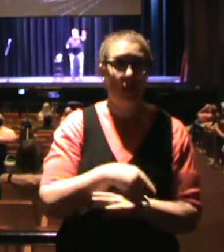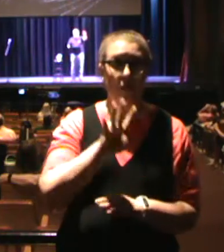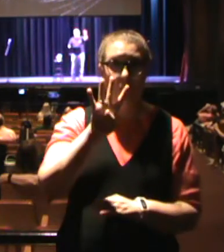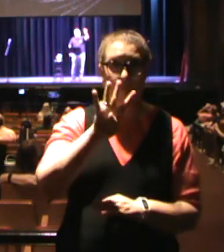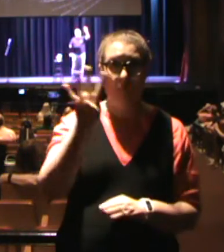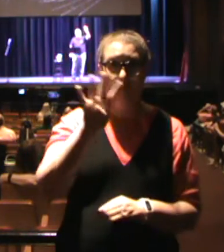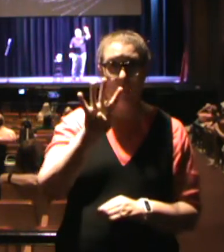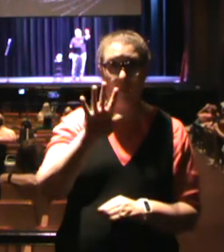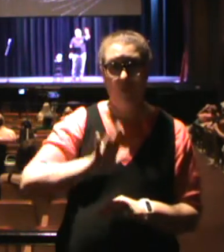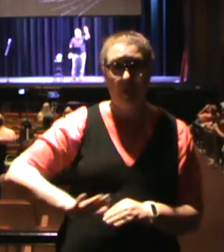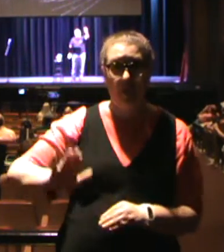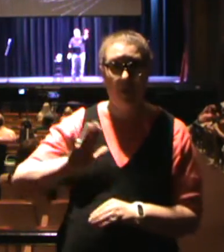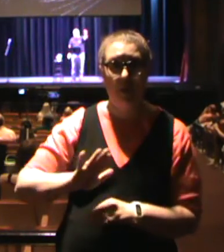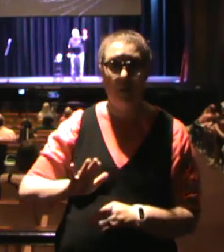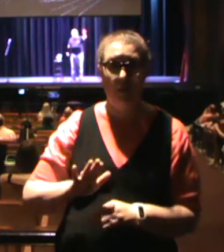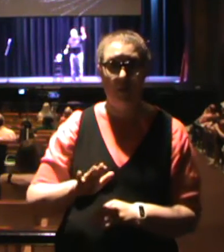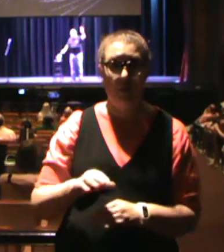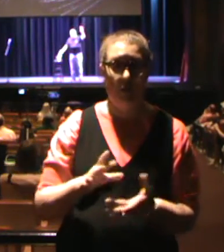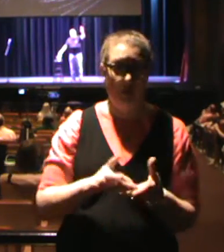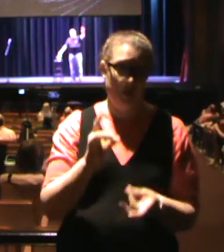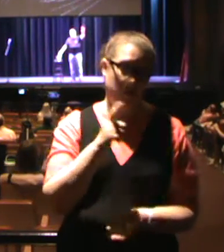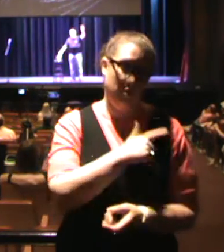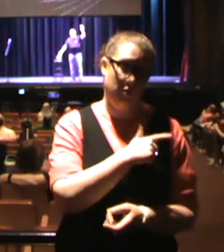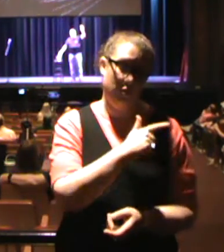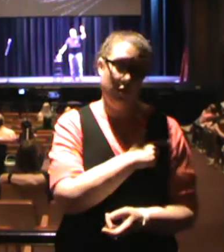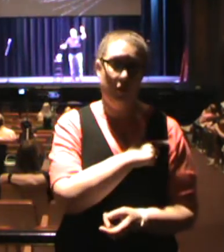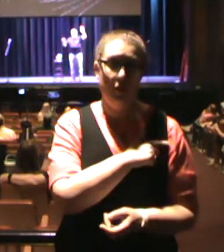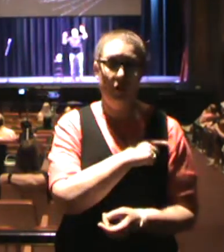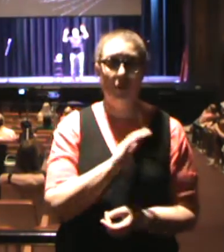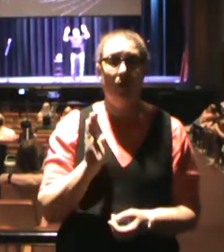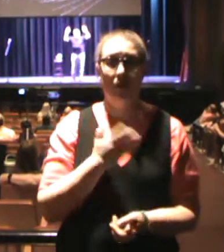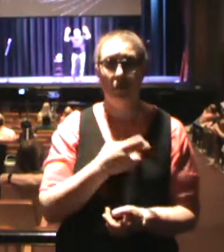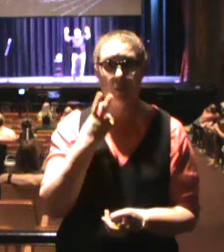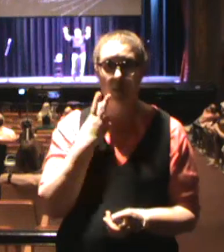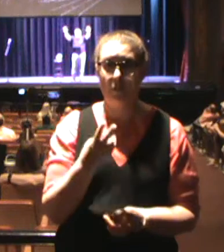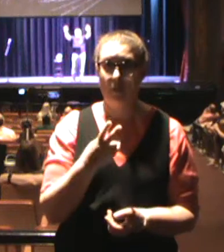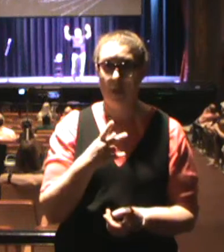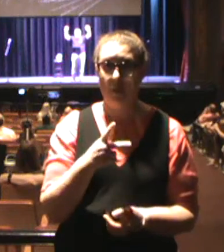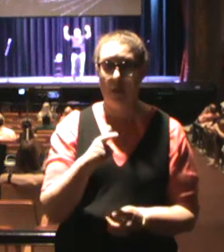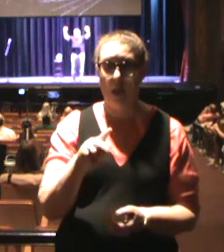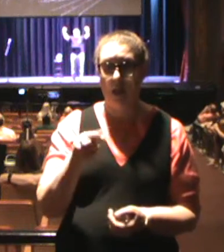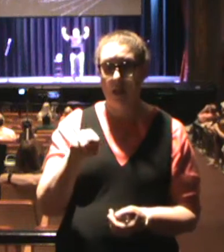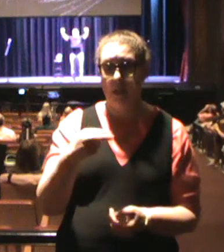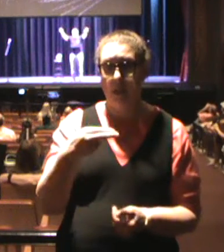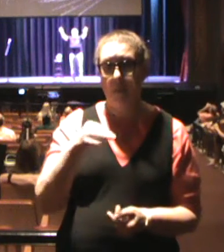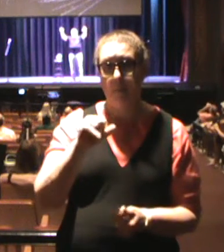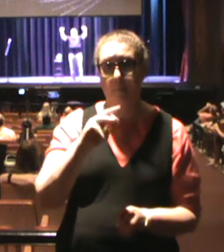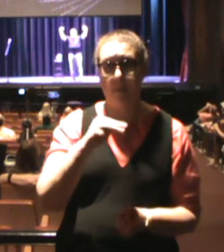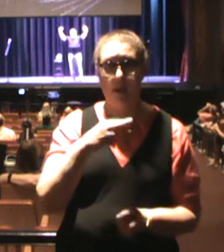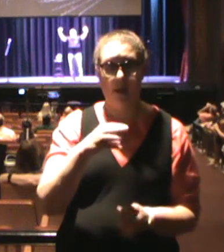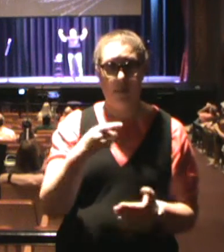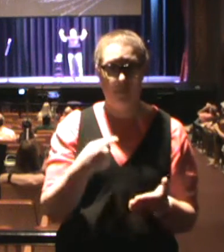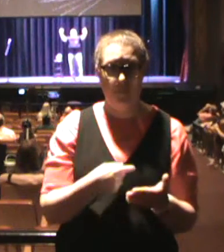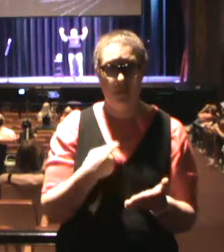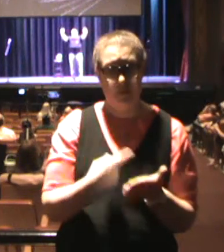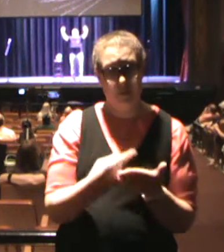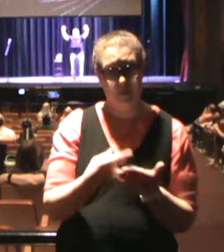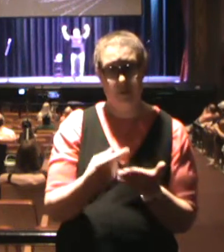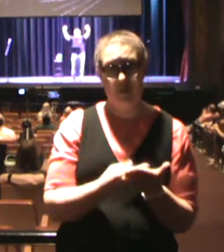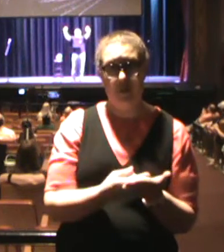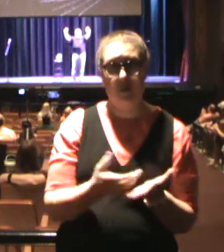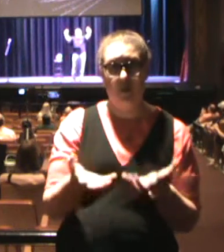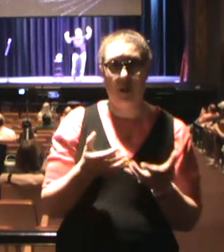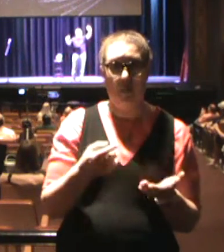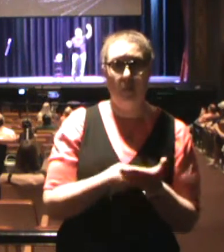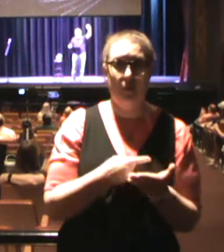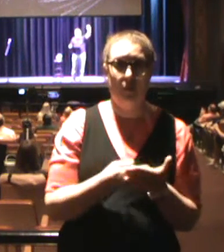four areas of spiritual laziness that we see in this text that Nehemiah is going to address. And I want to address here